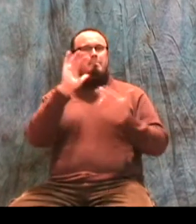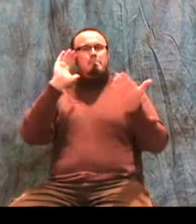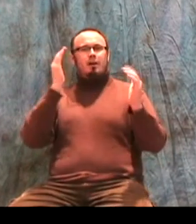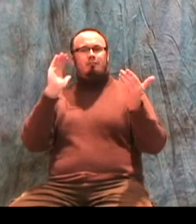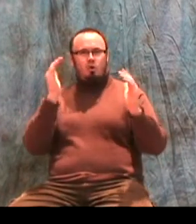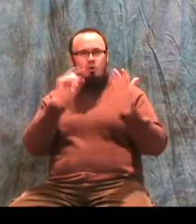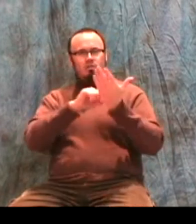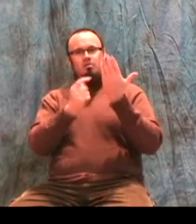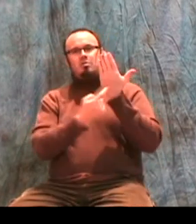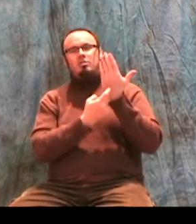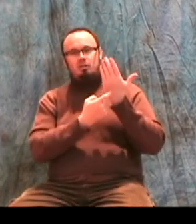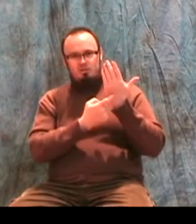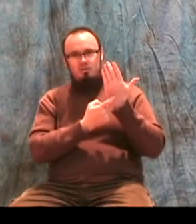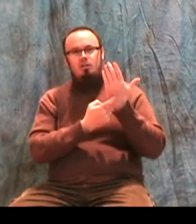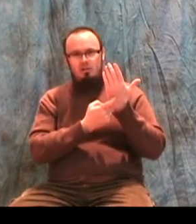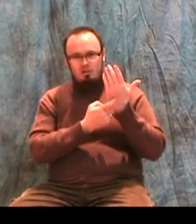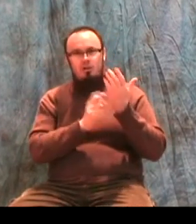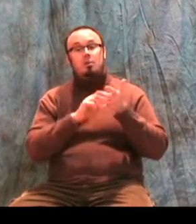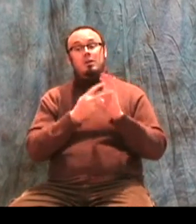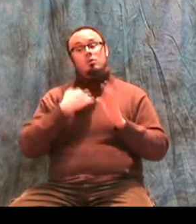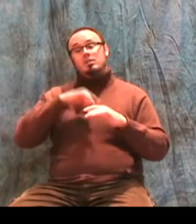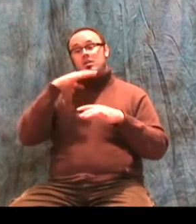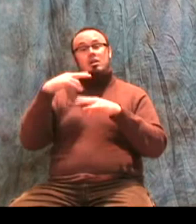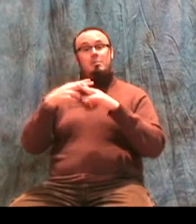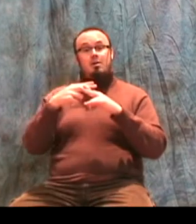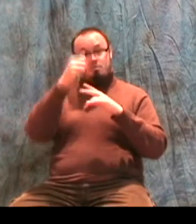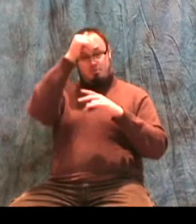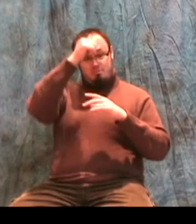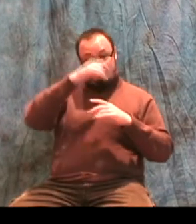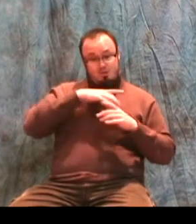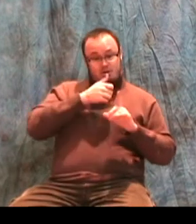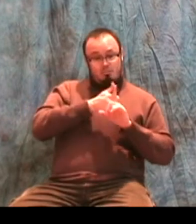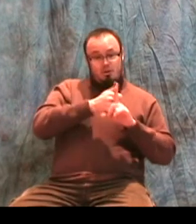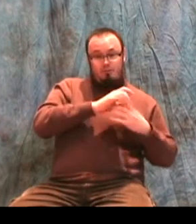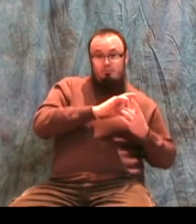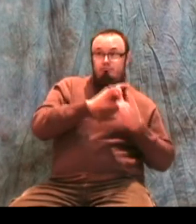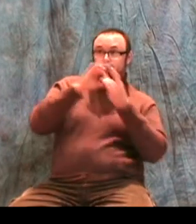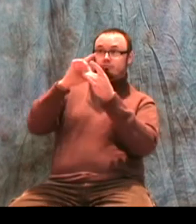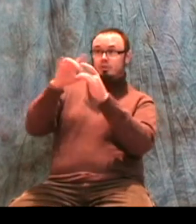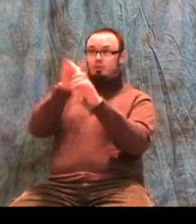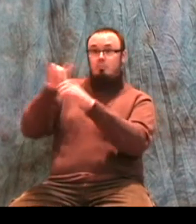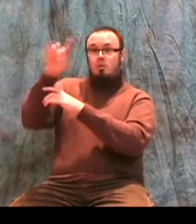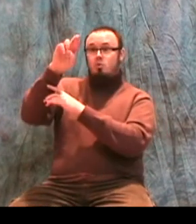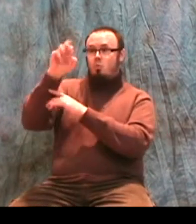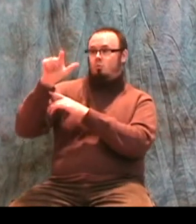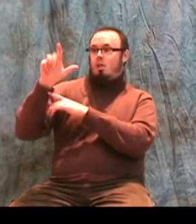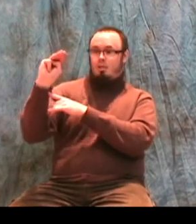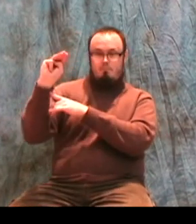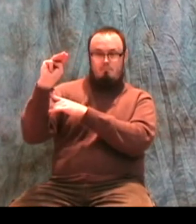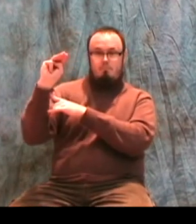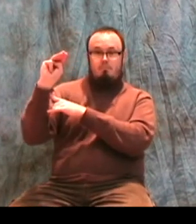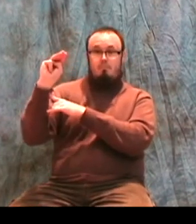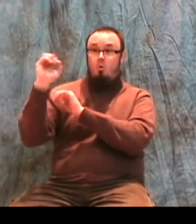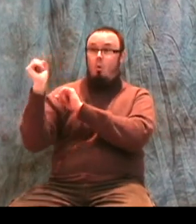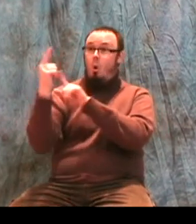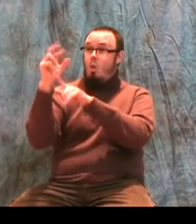realm. All the spiritual realms are contained in man. All wisdom is contained in man. This